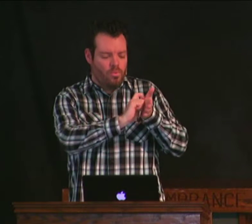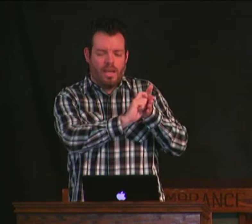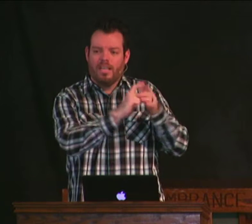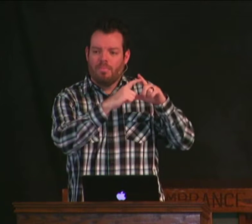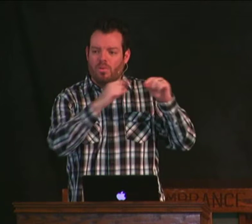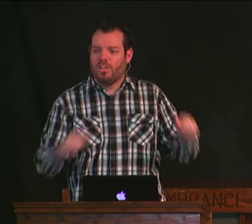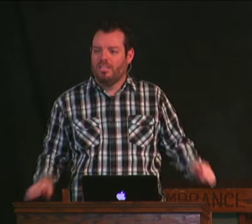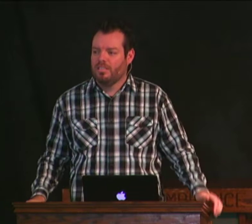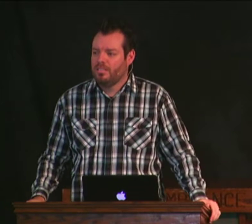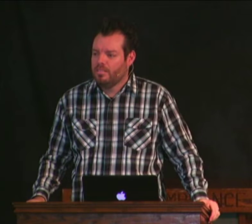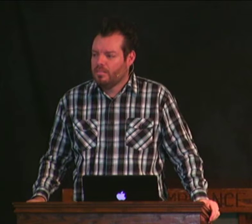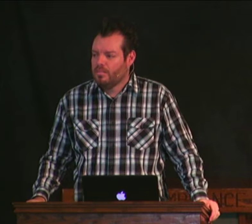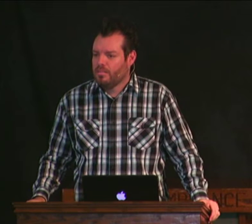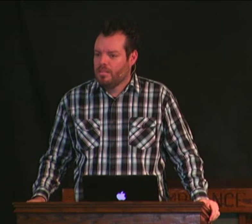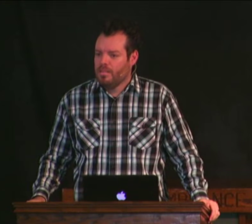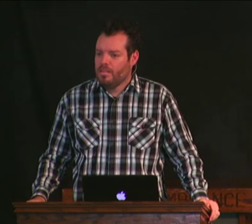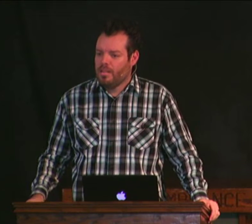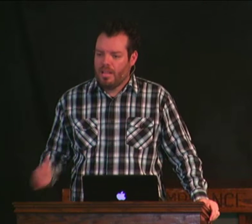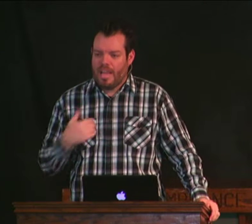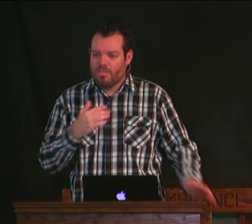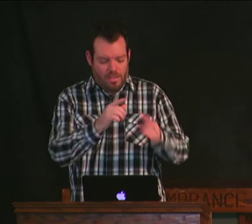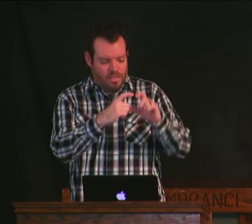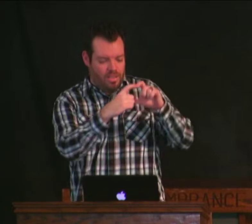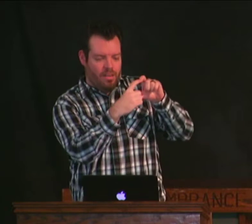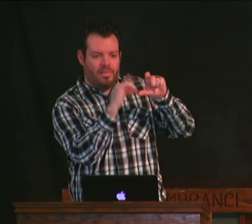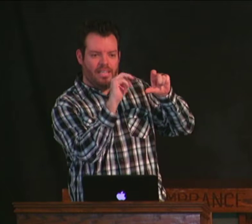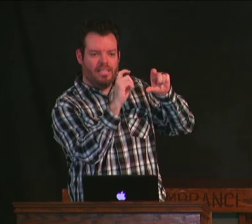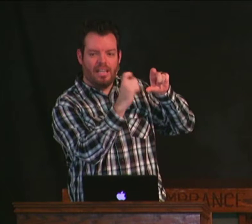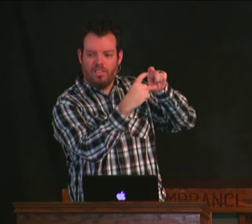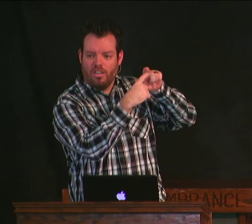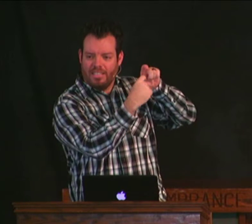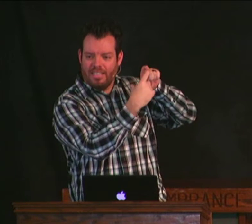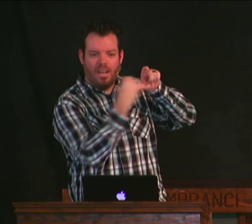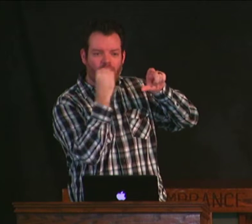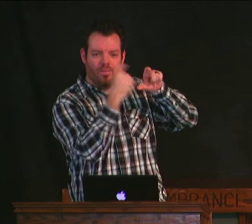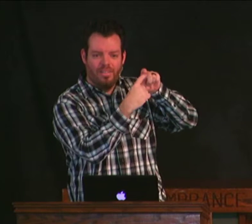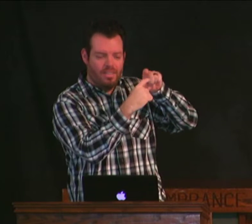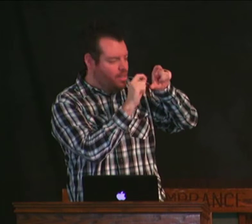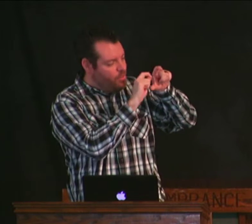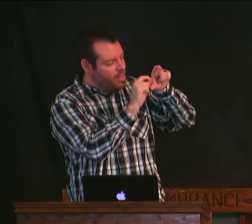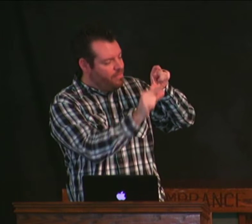Write it on the postcard. I have those little index cards at home. Write the